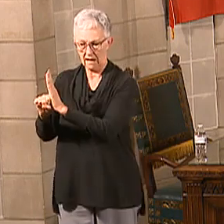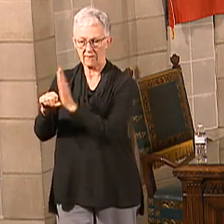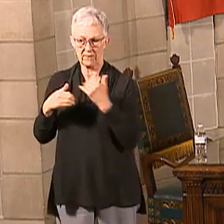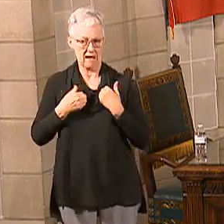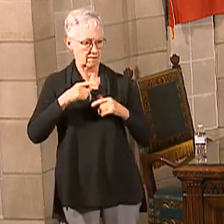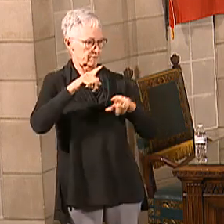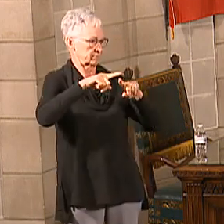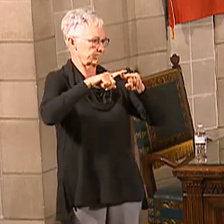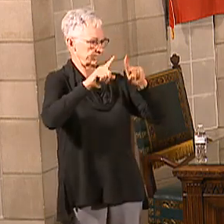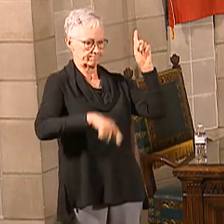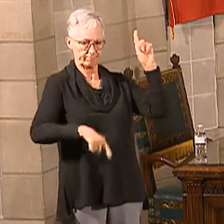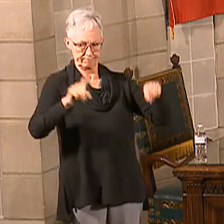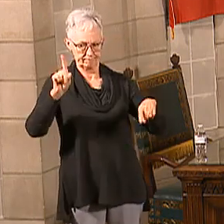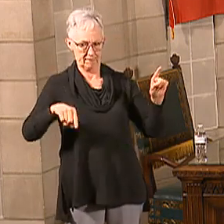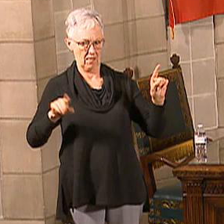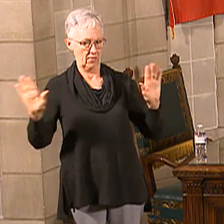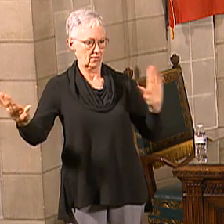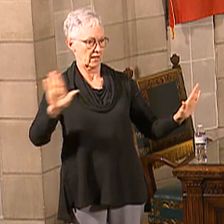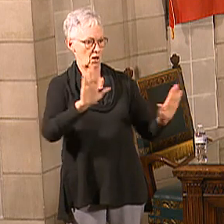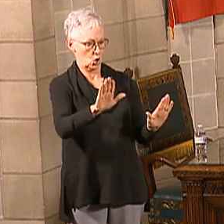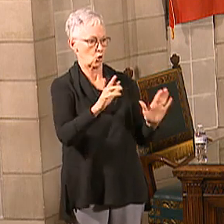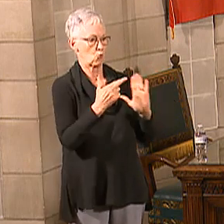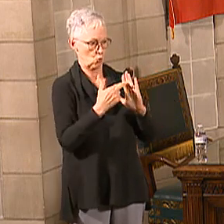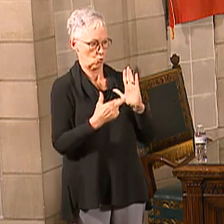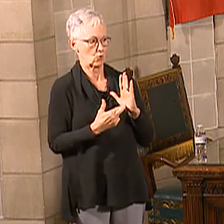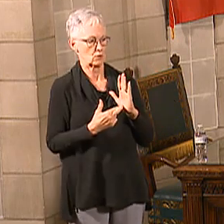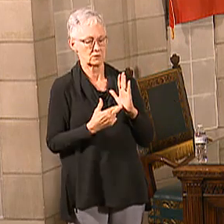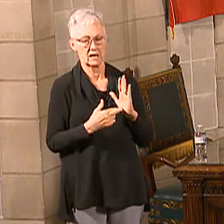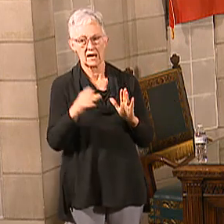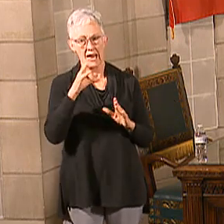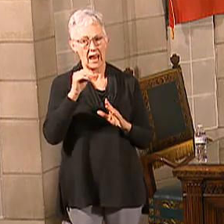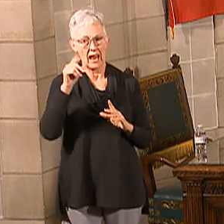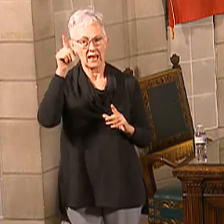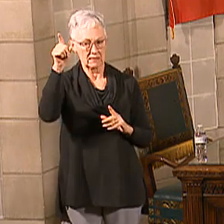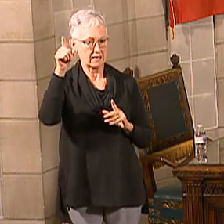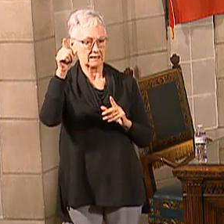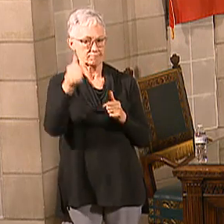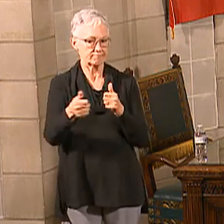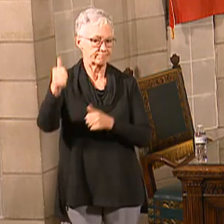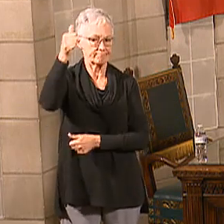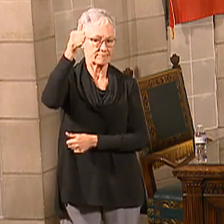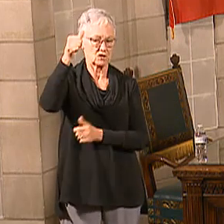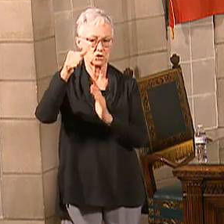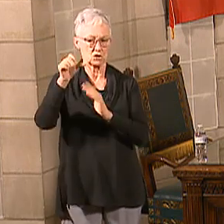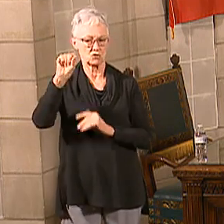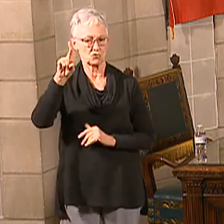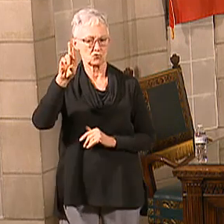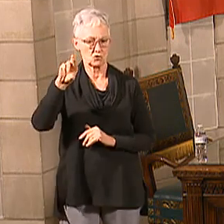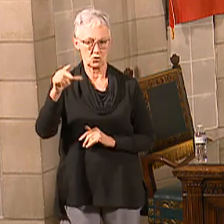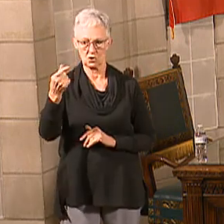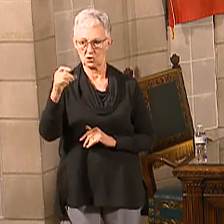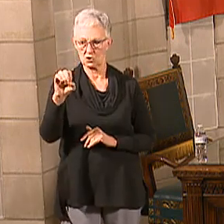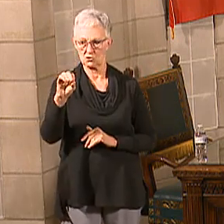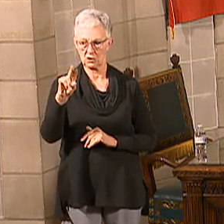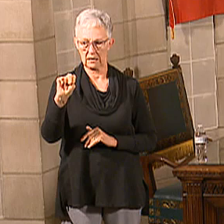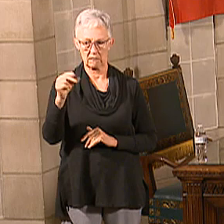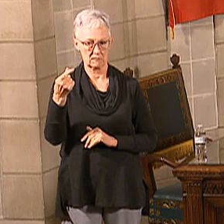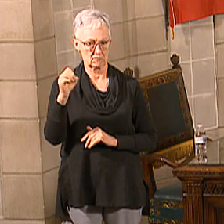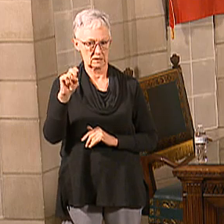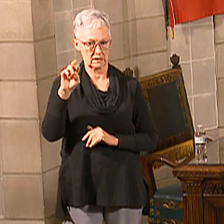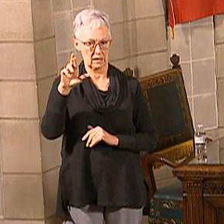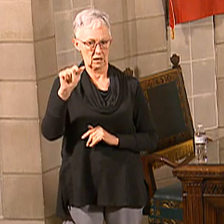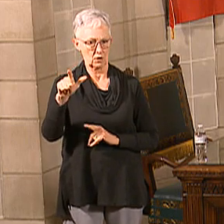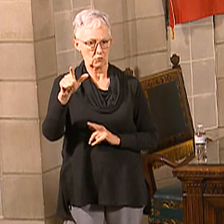what we're doing here in Nebraska, and this idea that the Surgeon General is saying, hey, you should stay at home, which is good advice, but it's